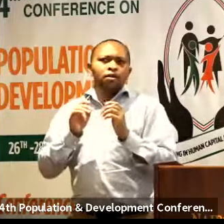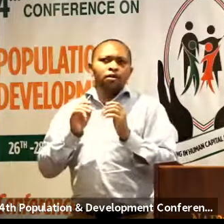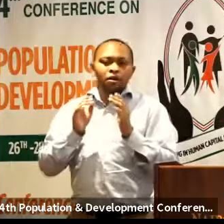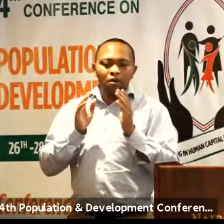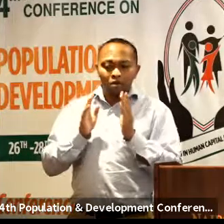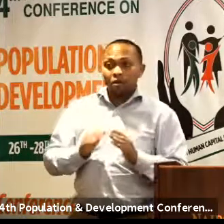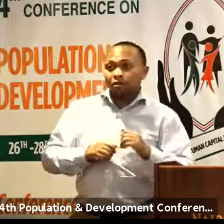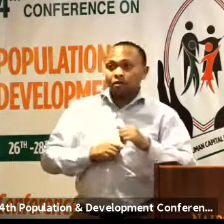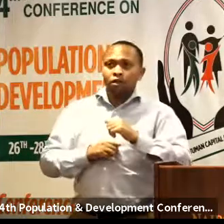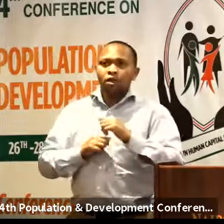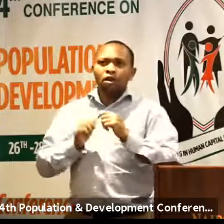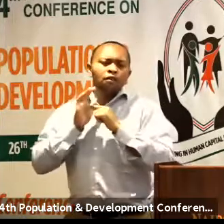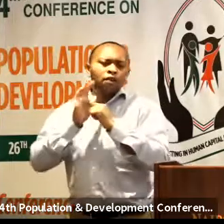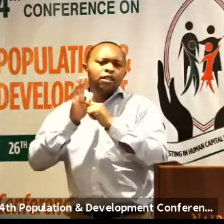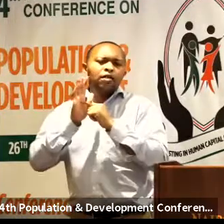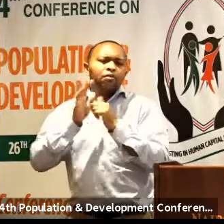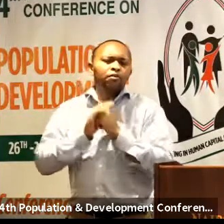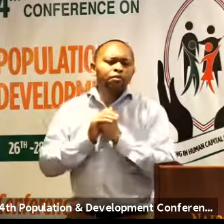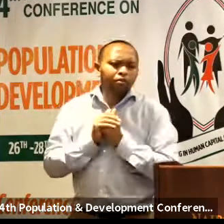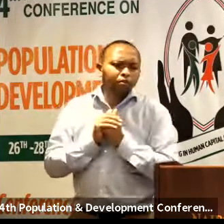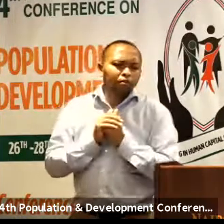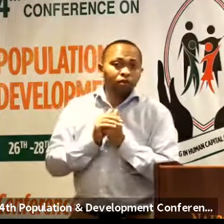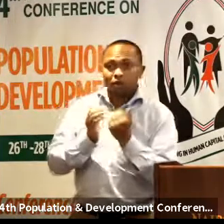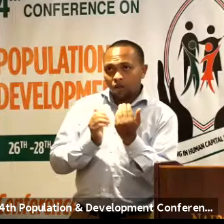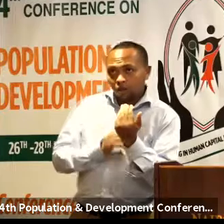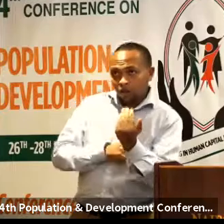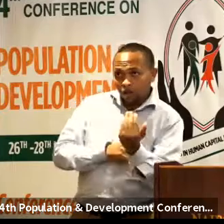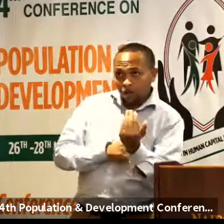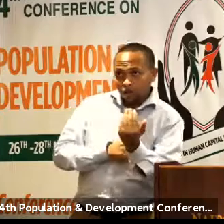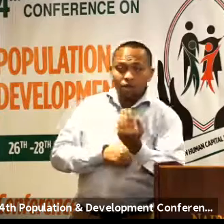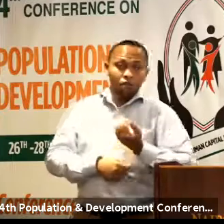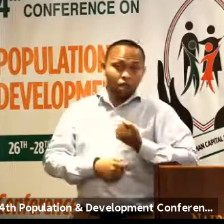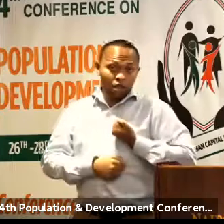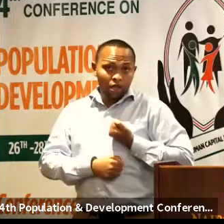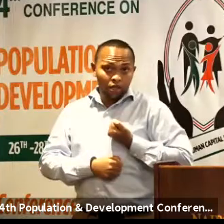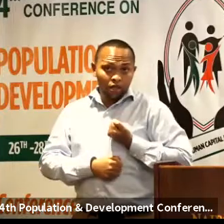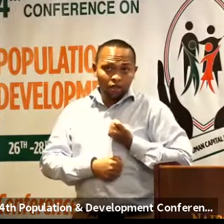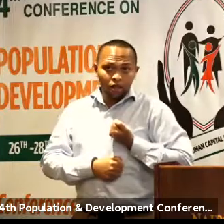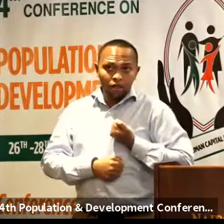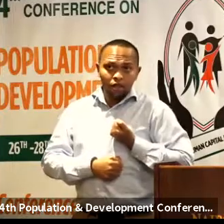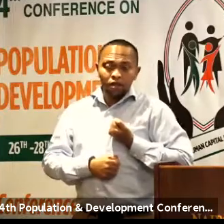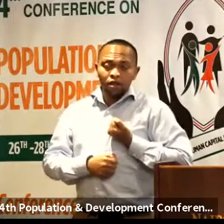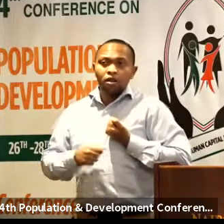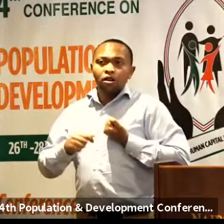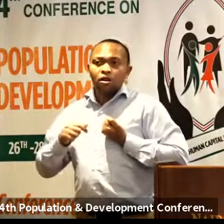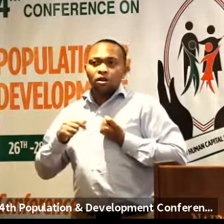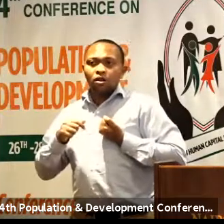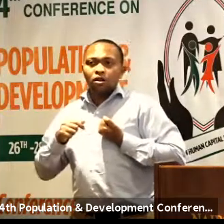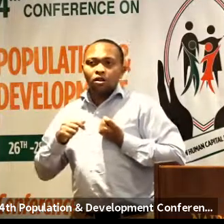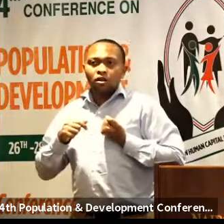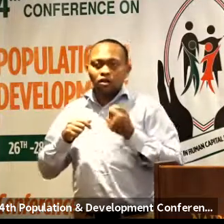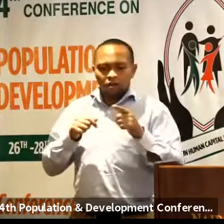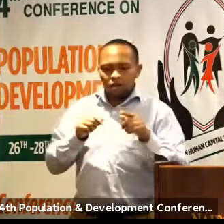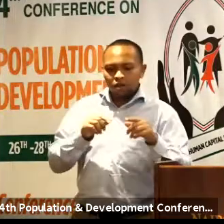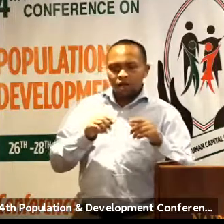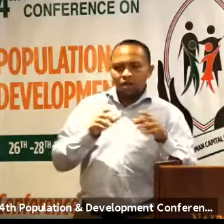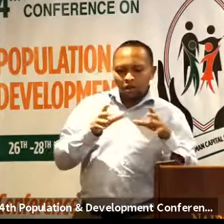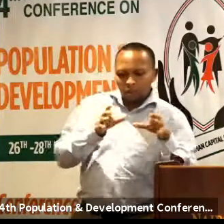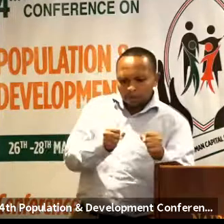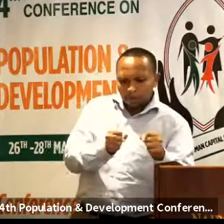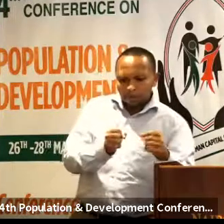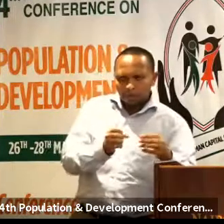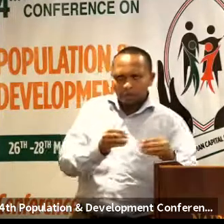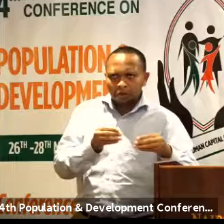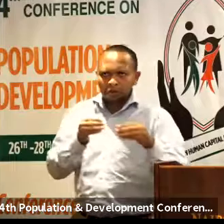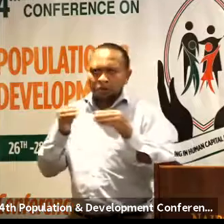see instances where children, girls, boys indeed, being trafficked from parts of the